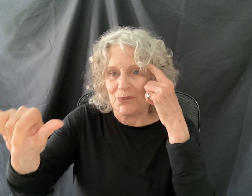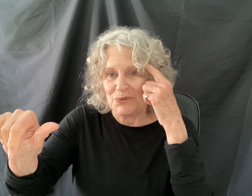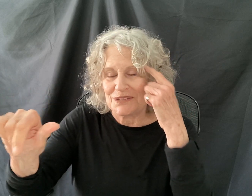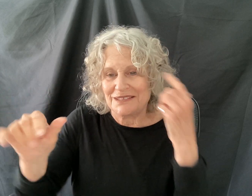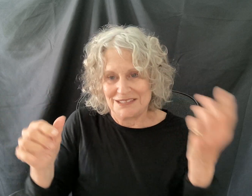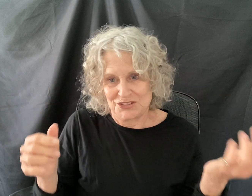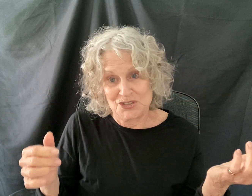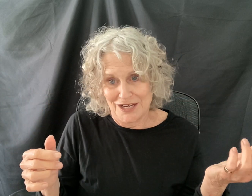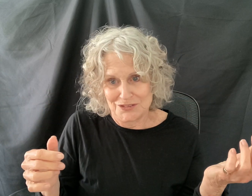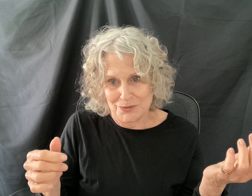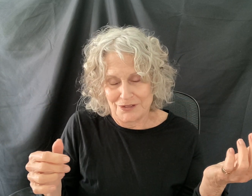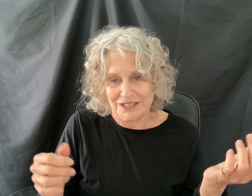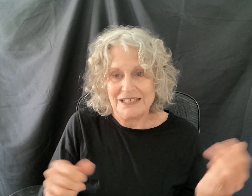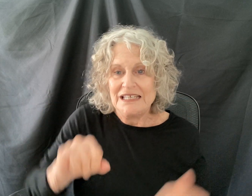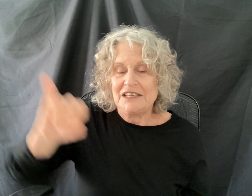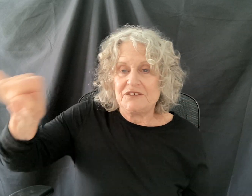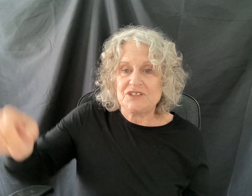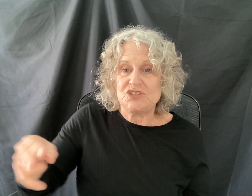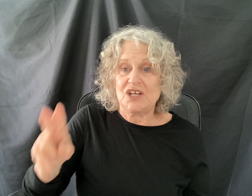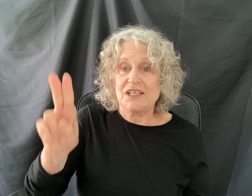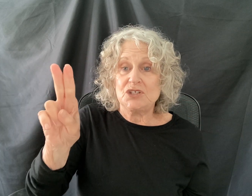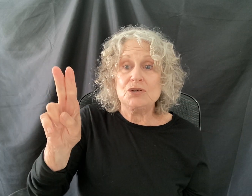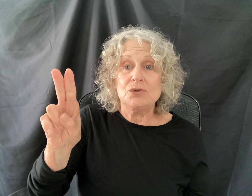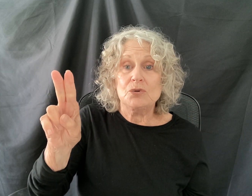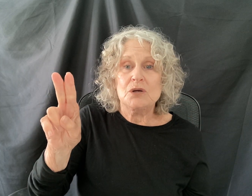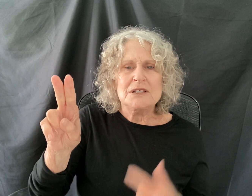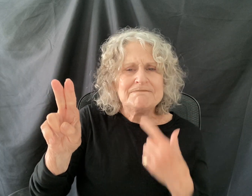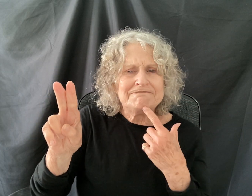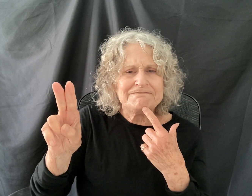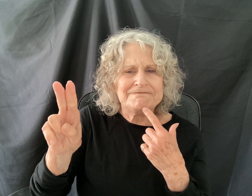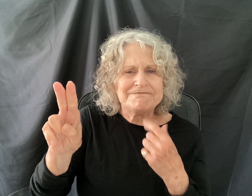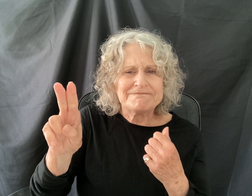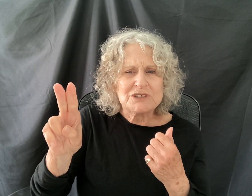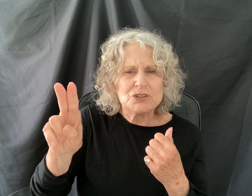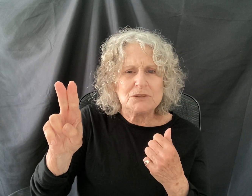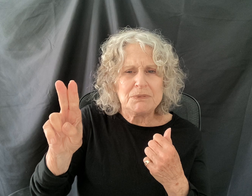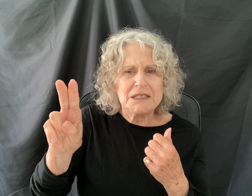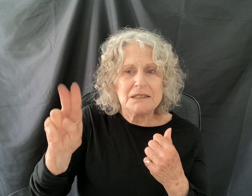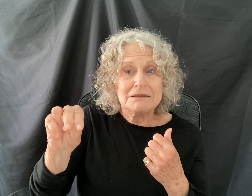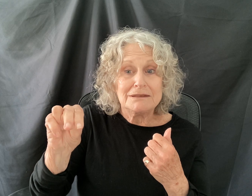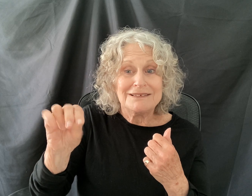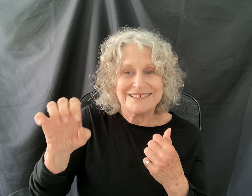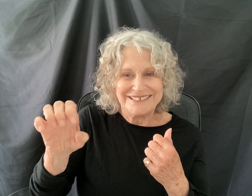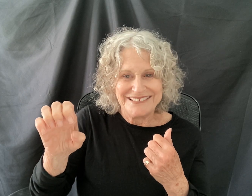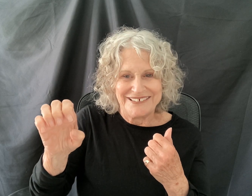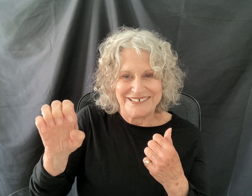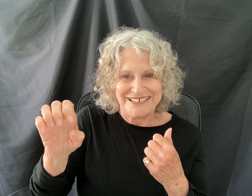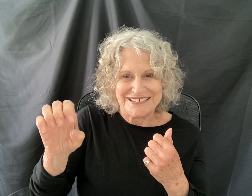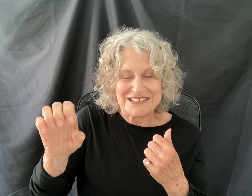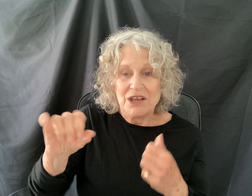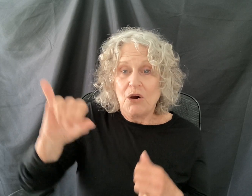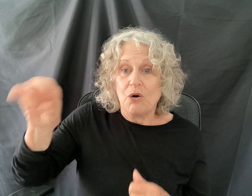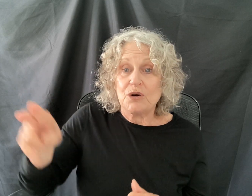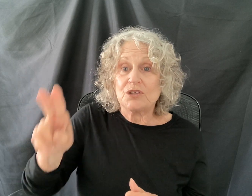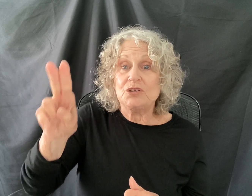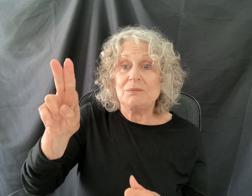knows that it's January. If it's J-U, could be, there it is. Or it could